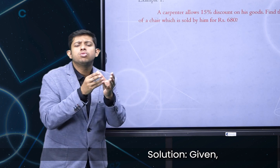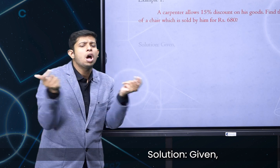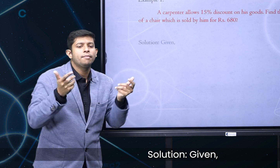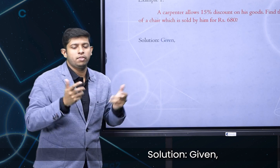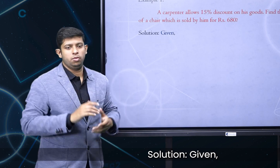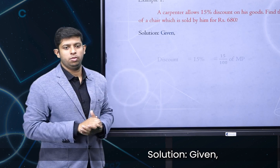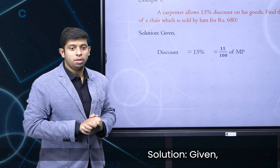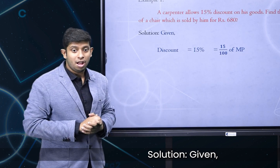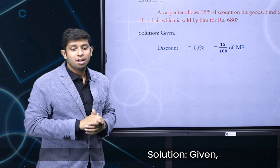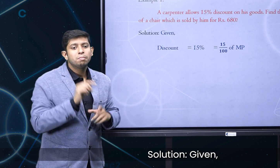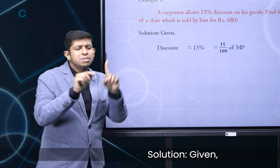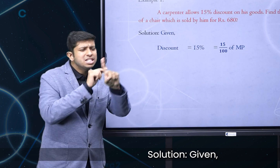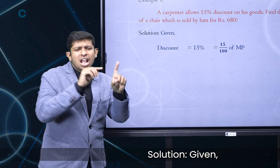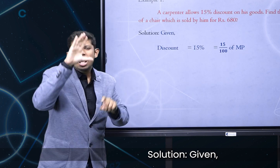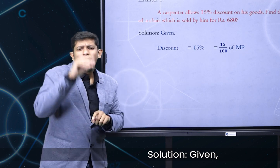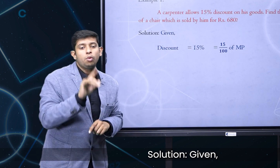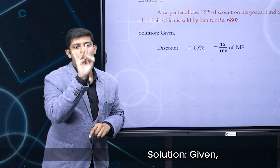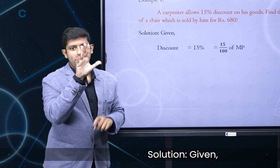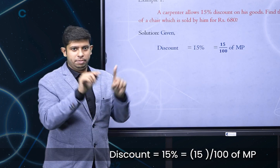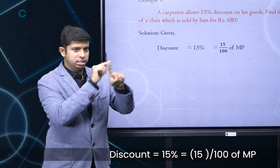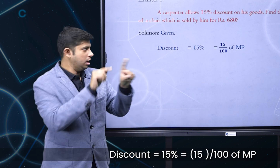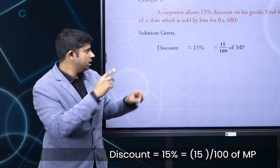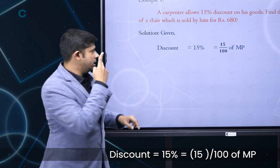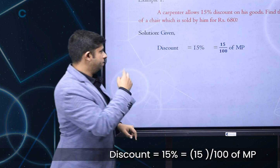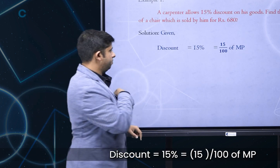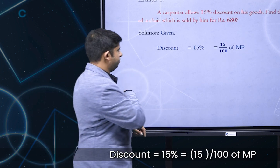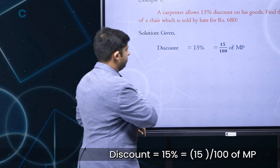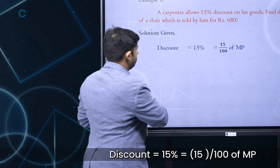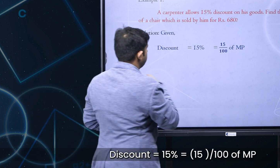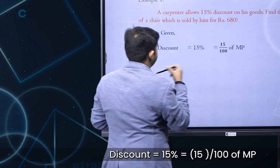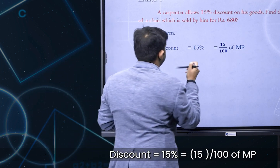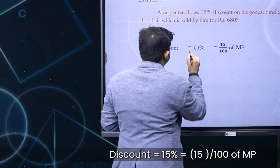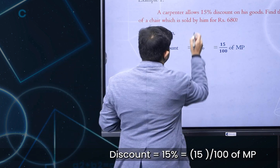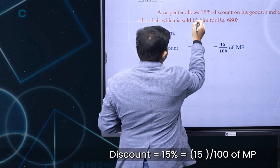Solution. Given discount equals to 15%